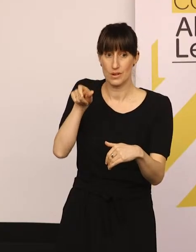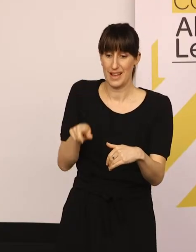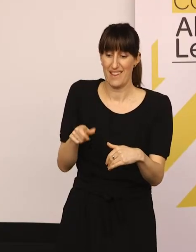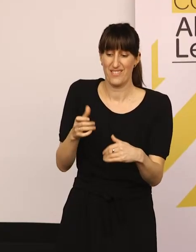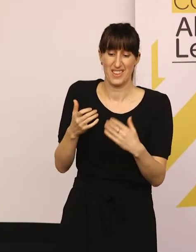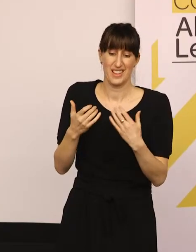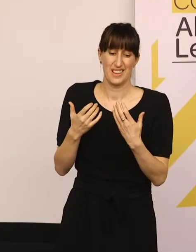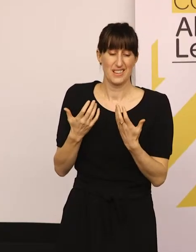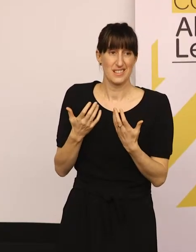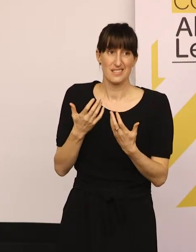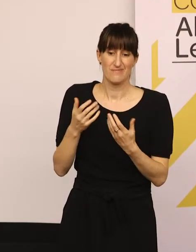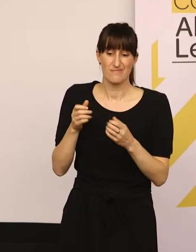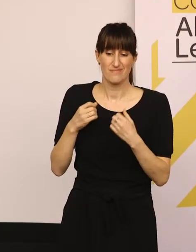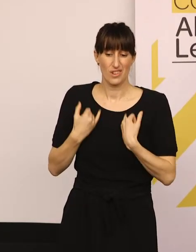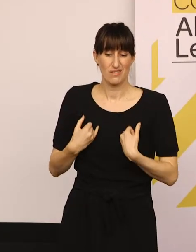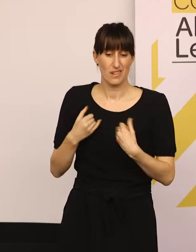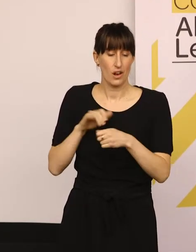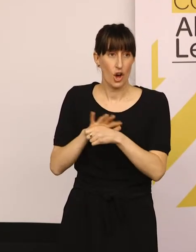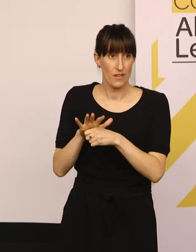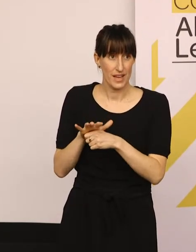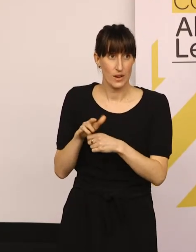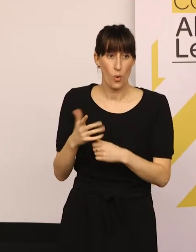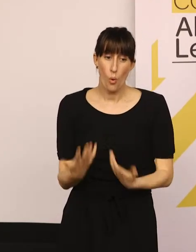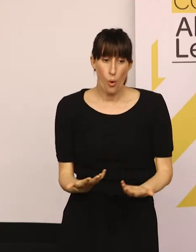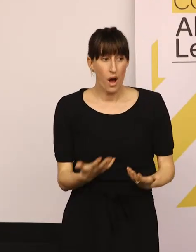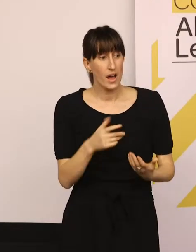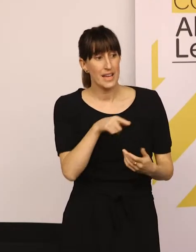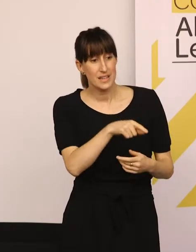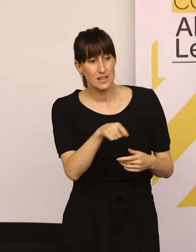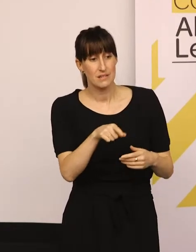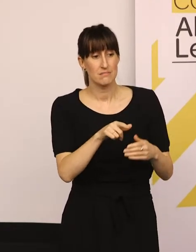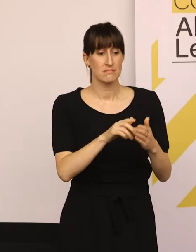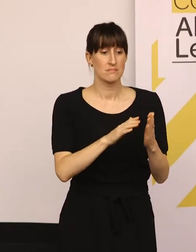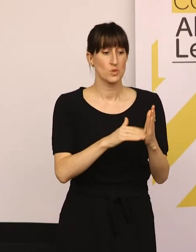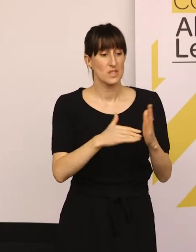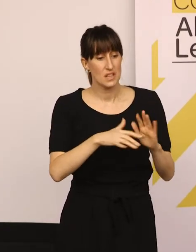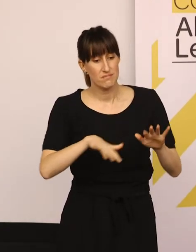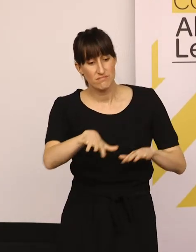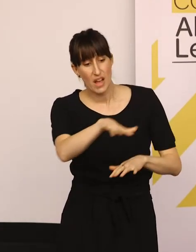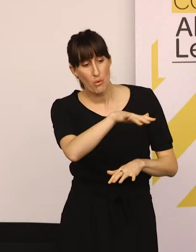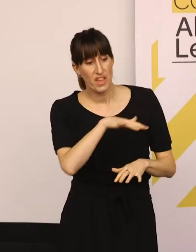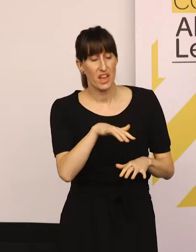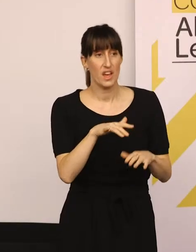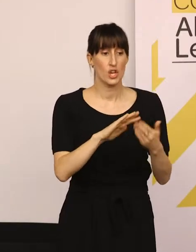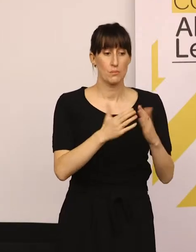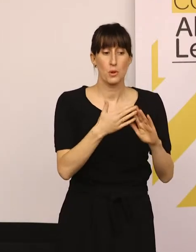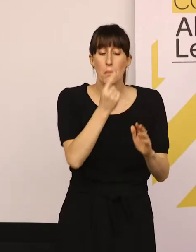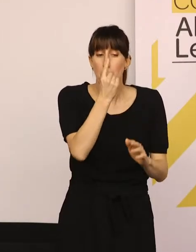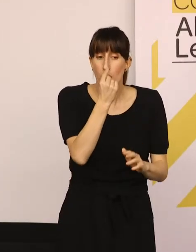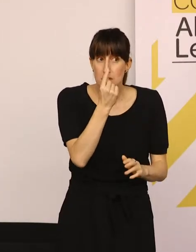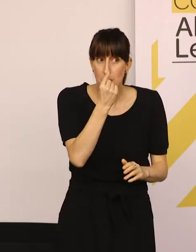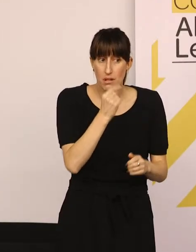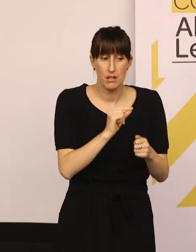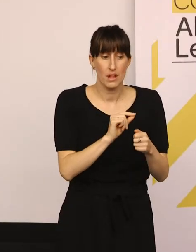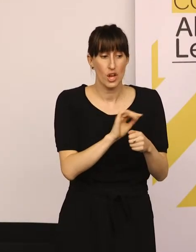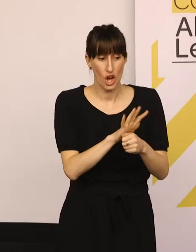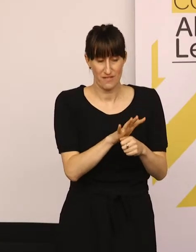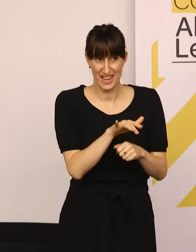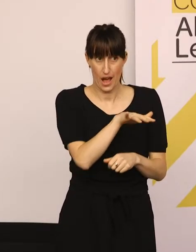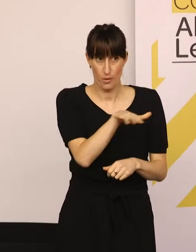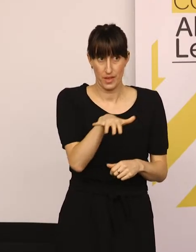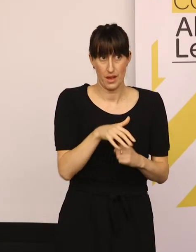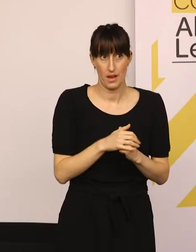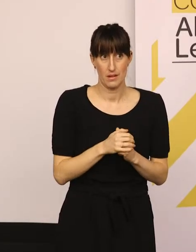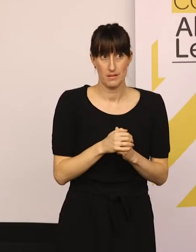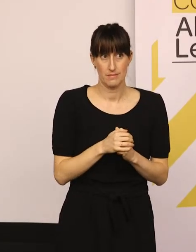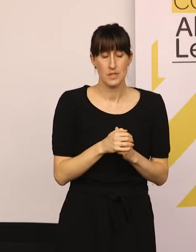We may even find cases still here in our community onshore. It's not guaranteed that there are not cases there. We should